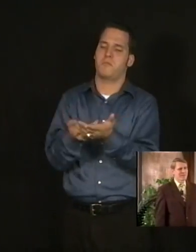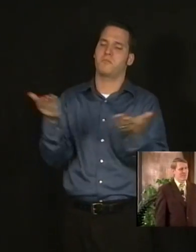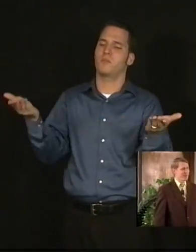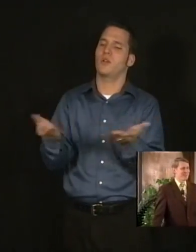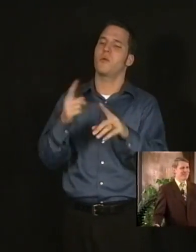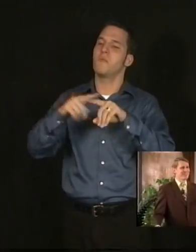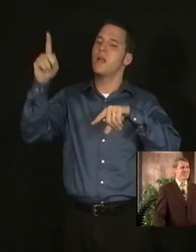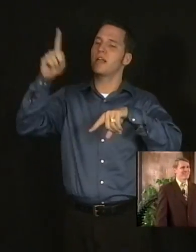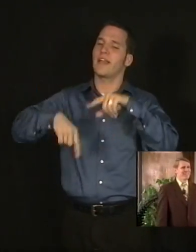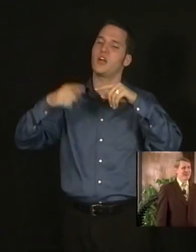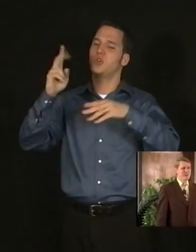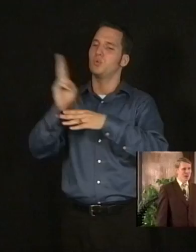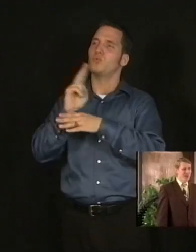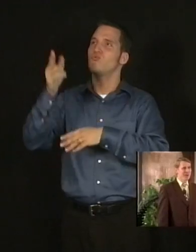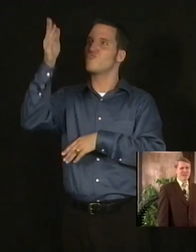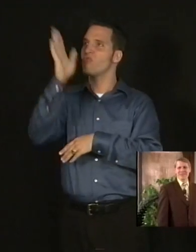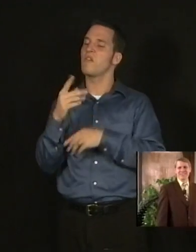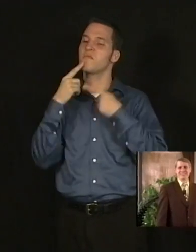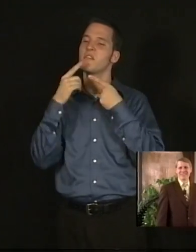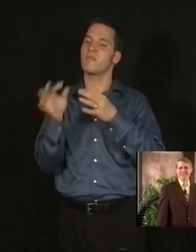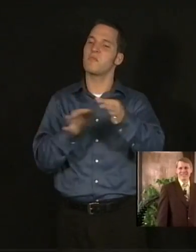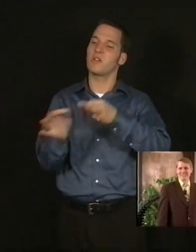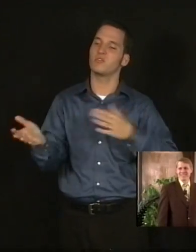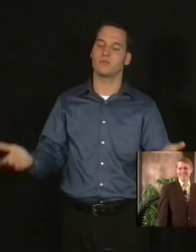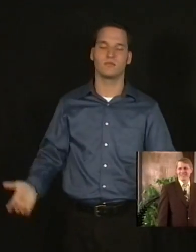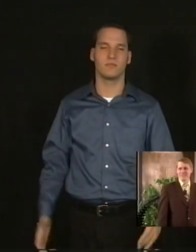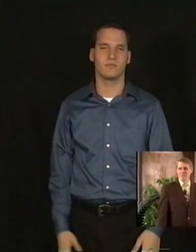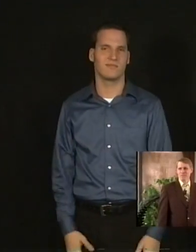explanation. Well, duh.